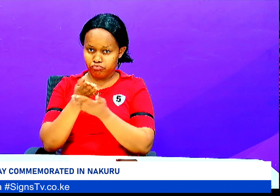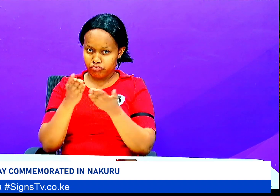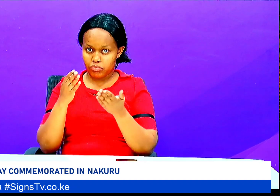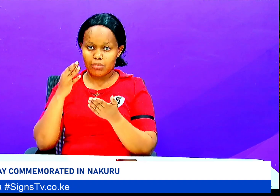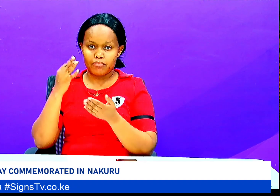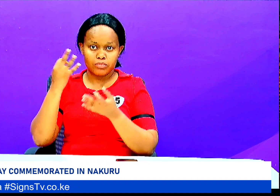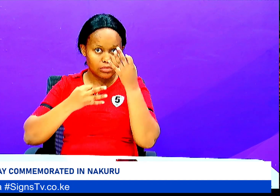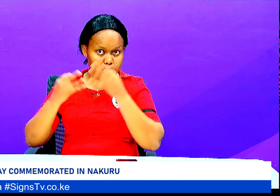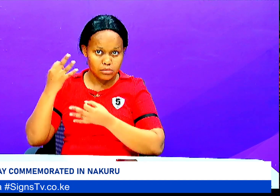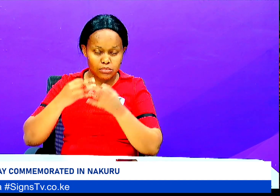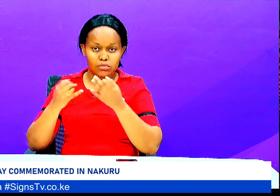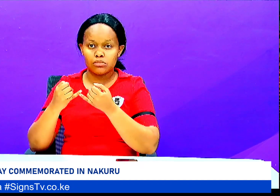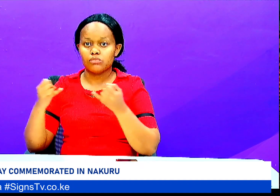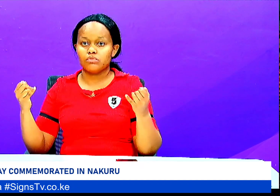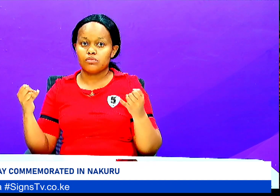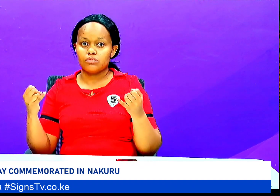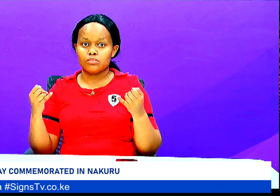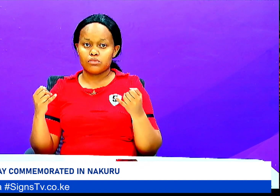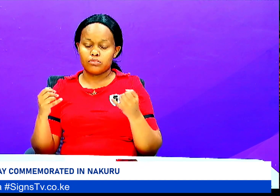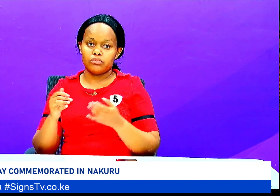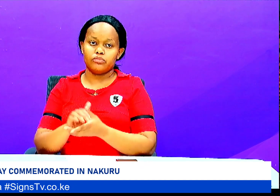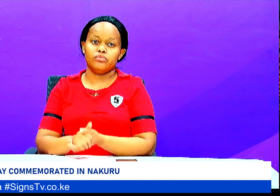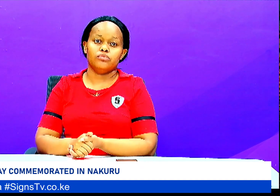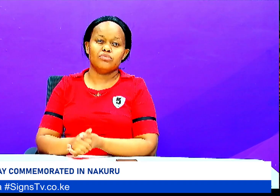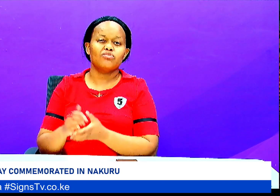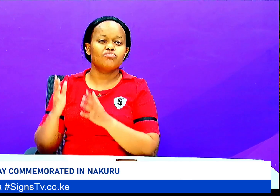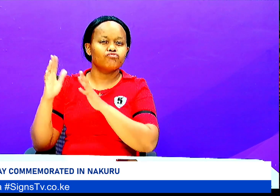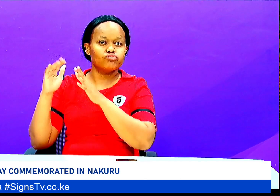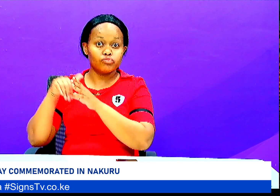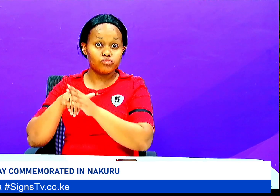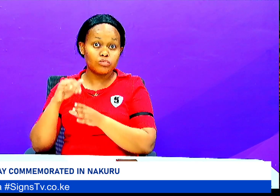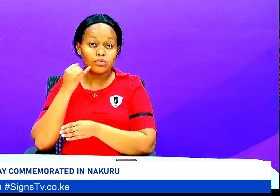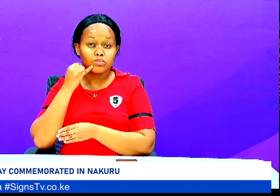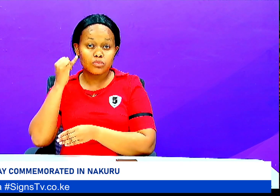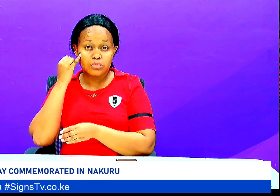the challenges they face in the line of duty.